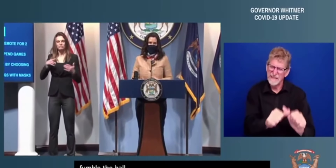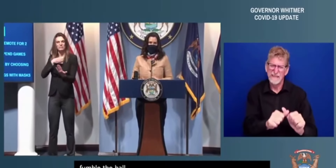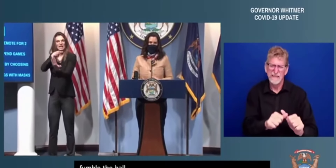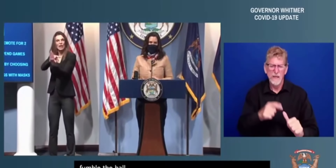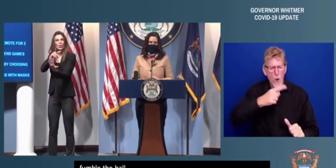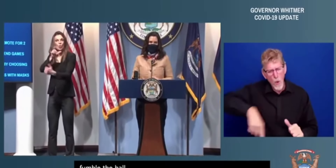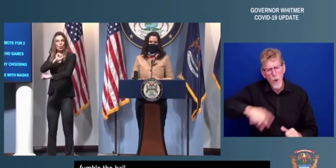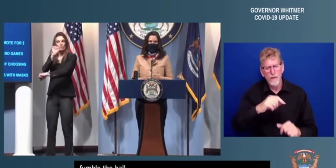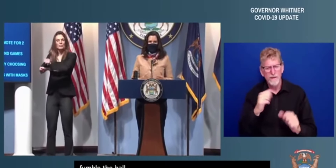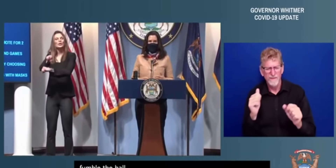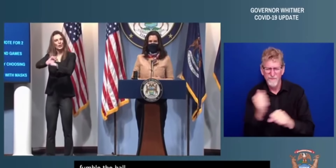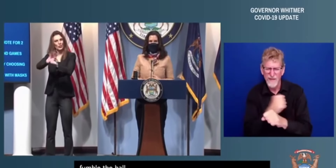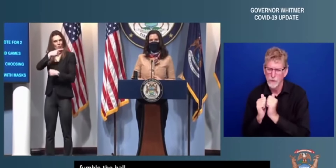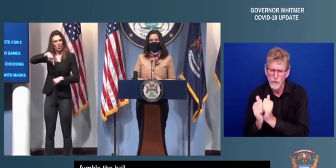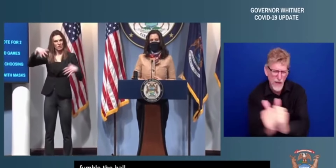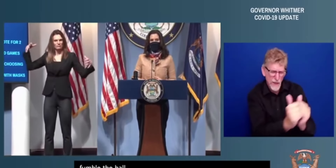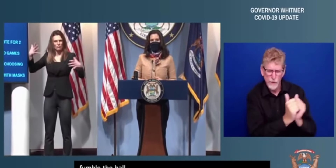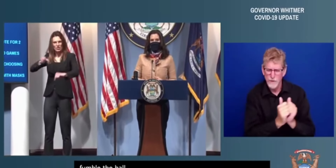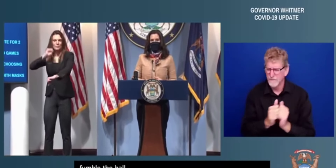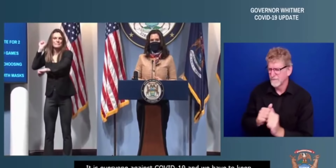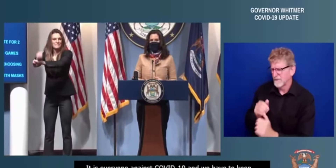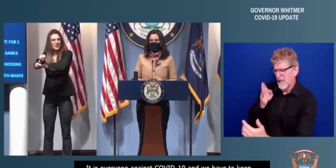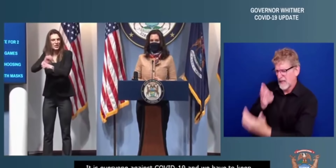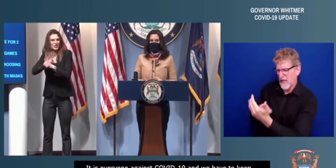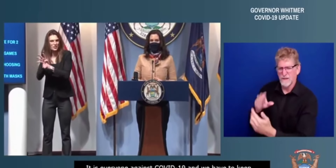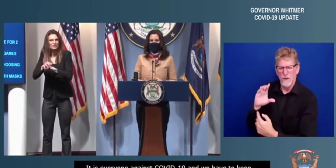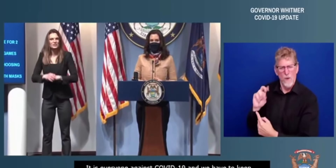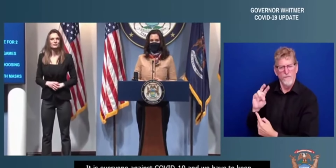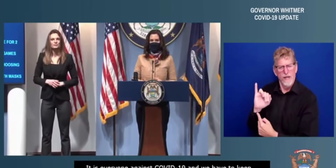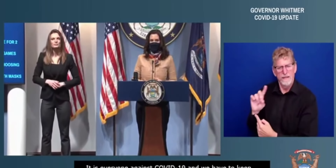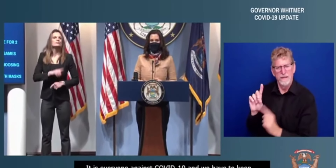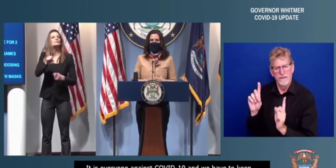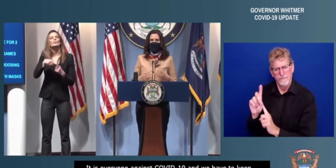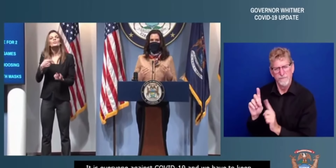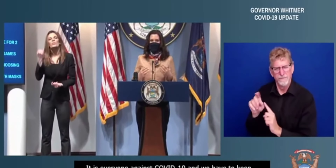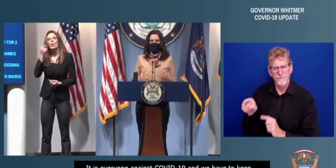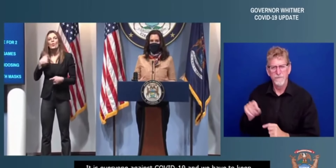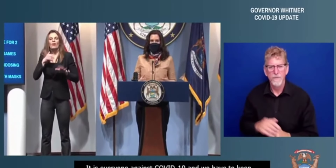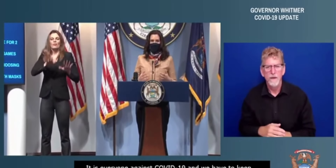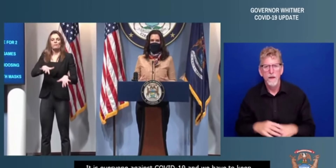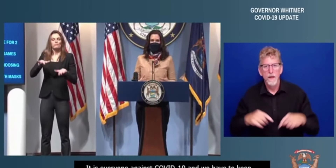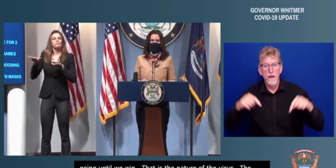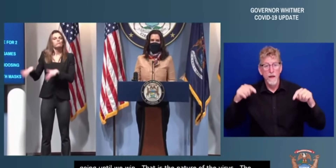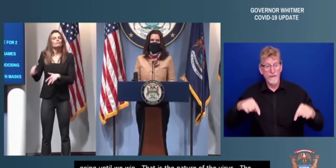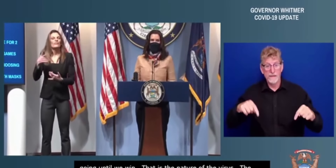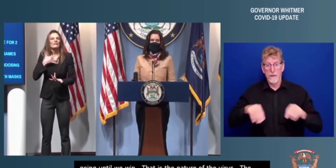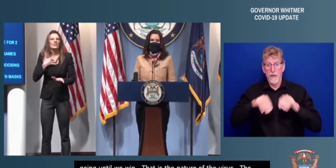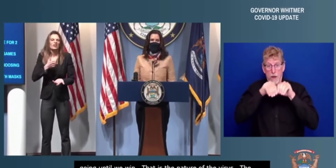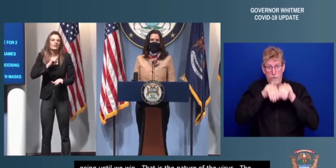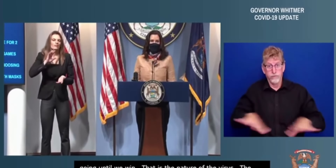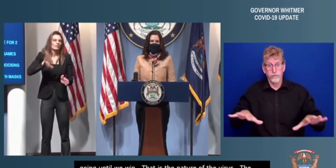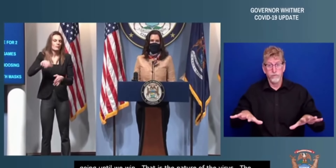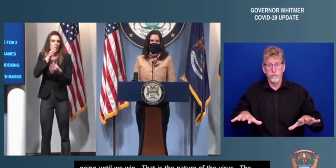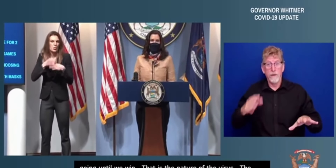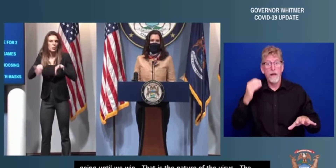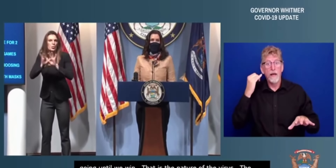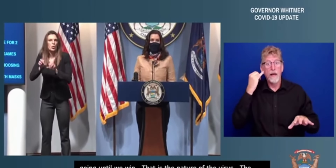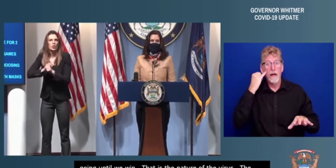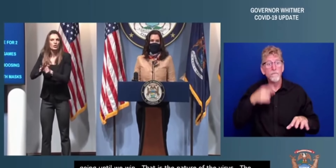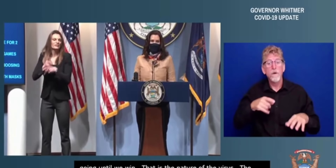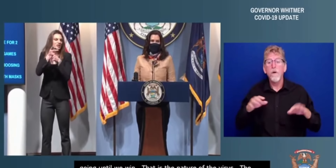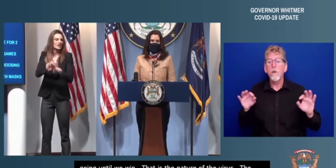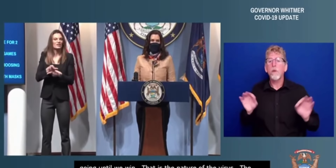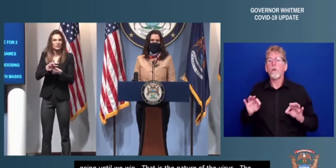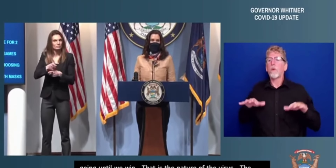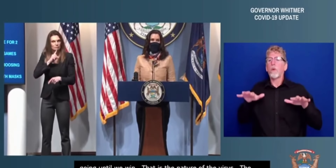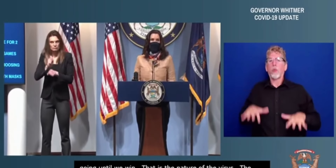we win. That's the nature of this virus. The second we let our guard down, it comes roaring back. Luckily, we can